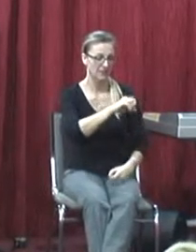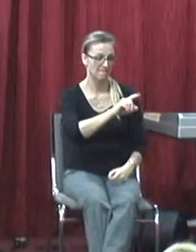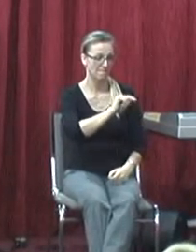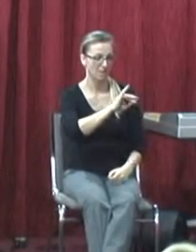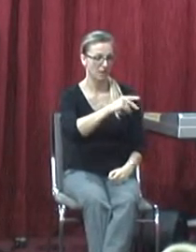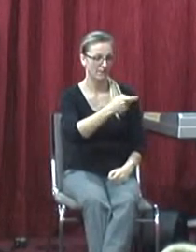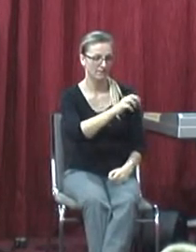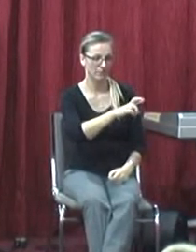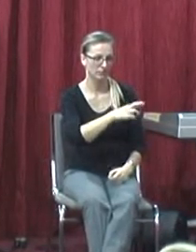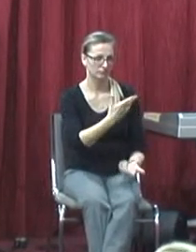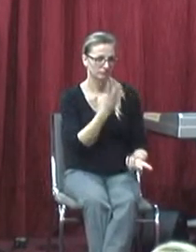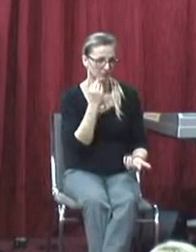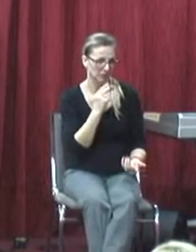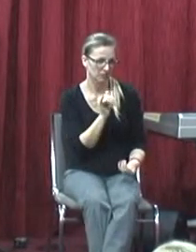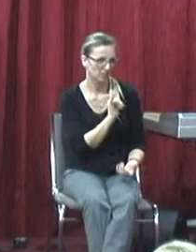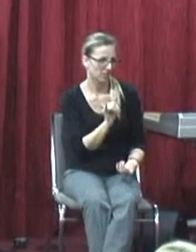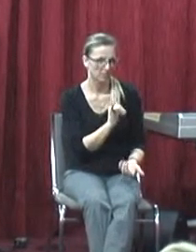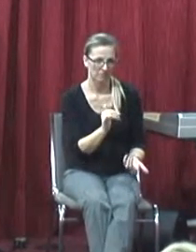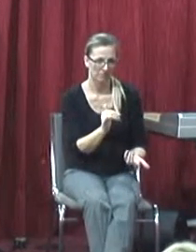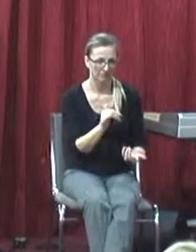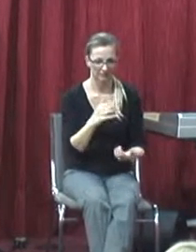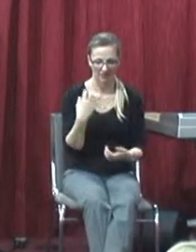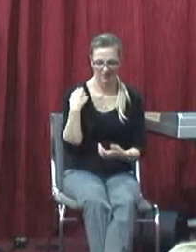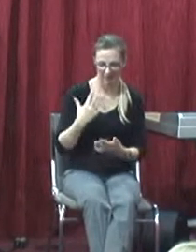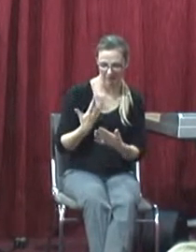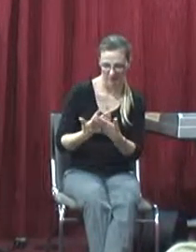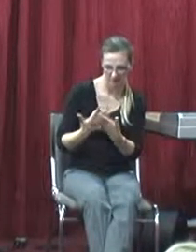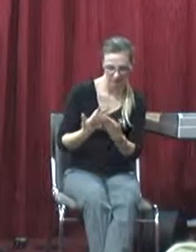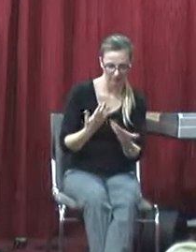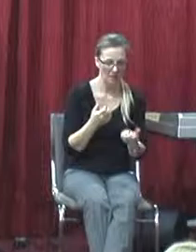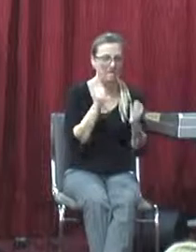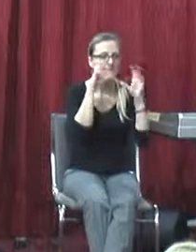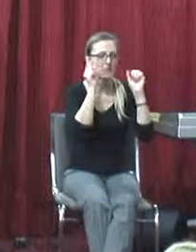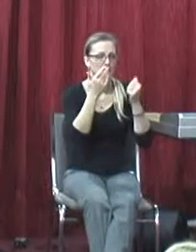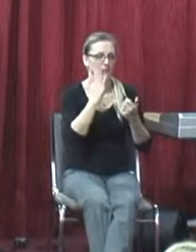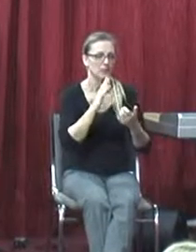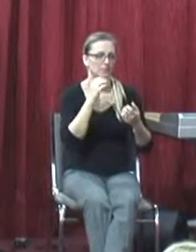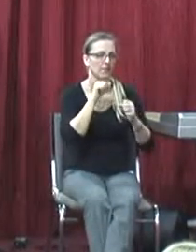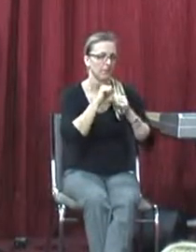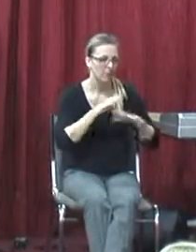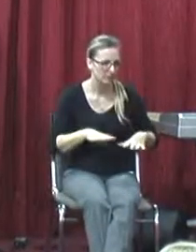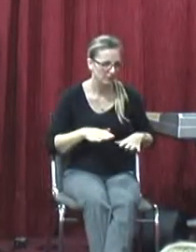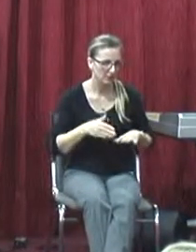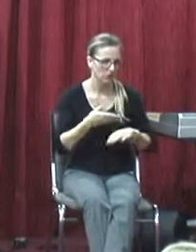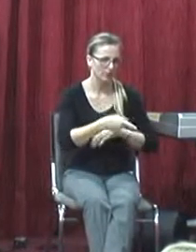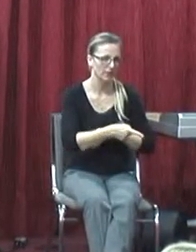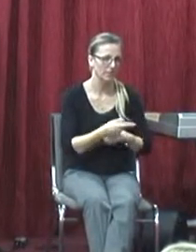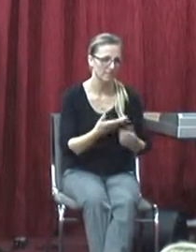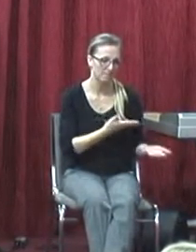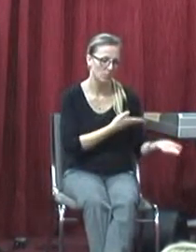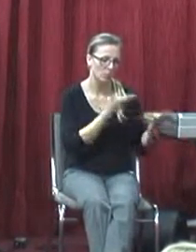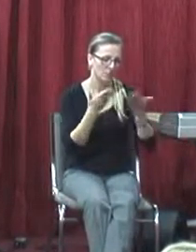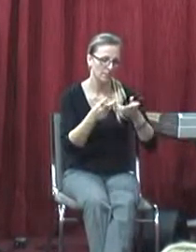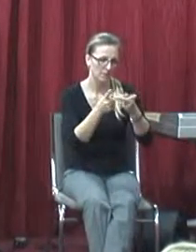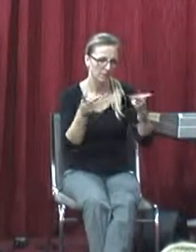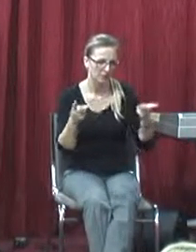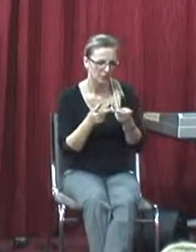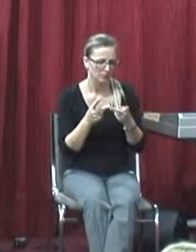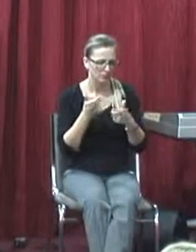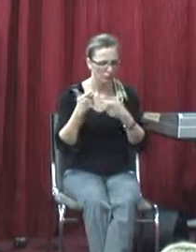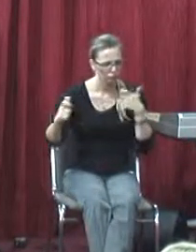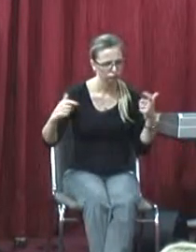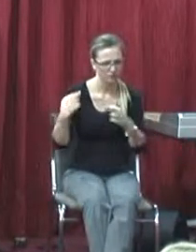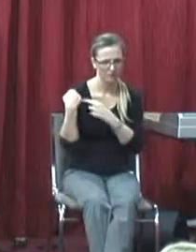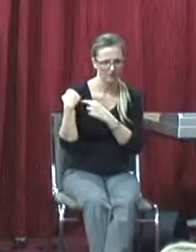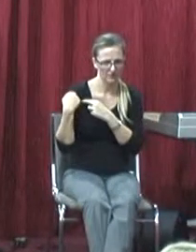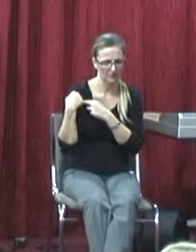everything to Joseph. Amazing. The Lord's blessing on Joseph, bringing him to this position of great